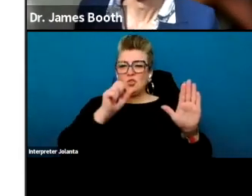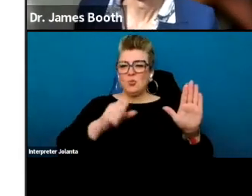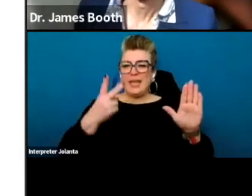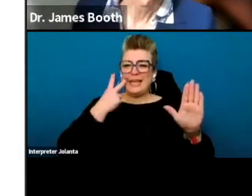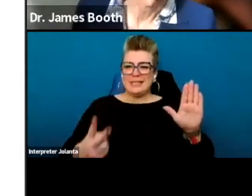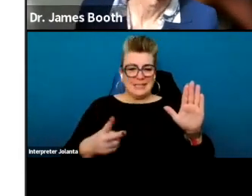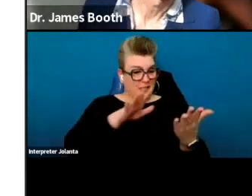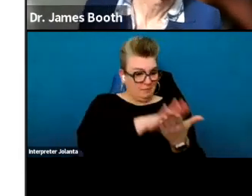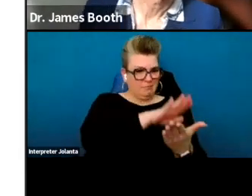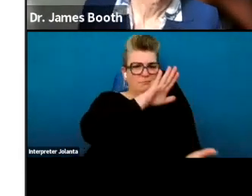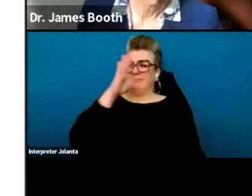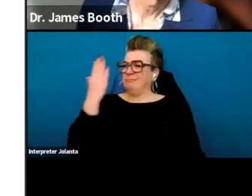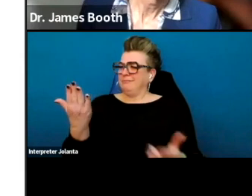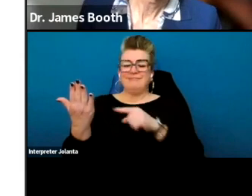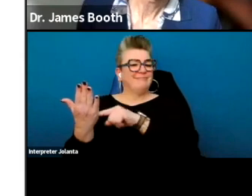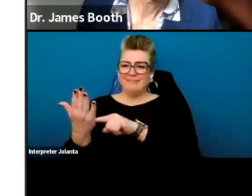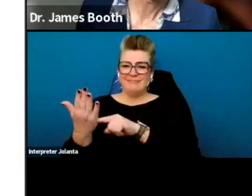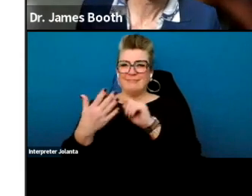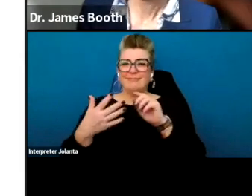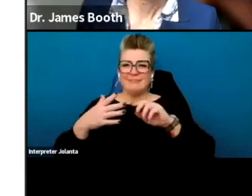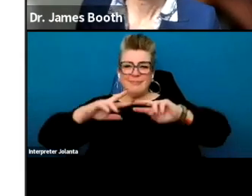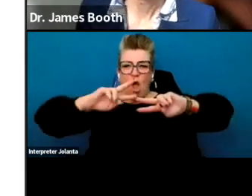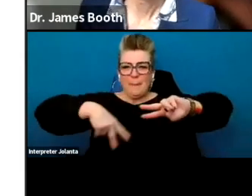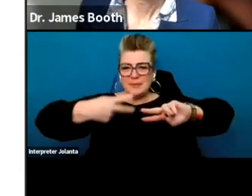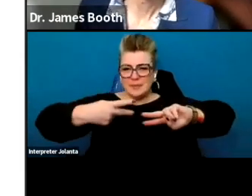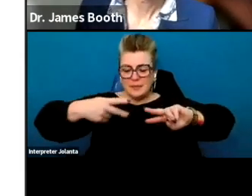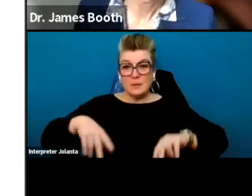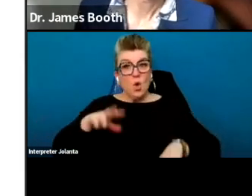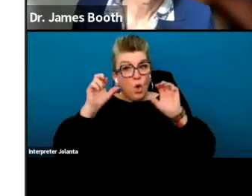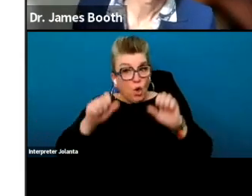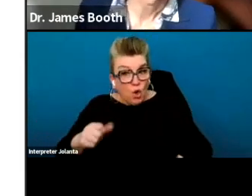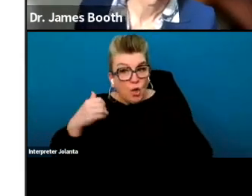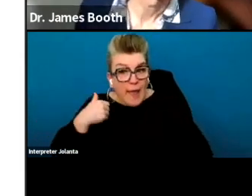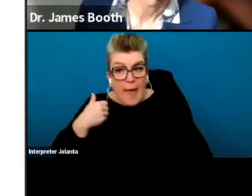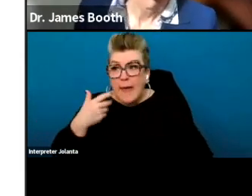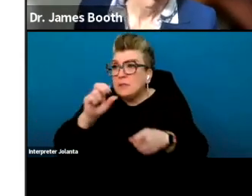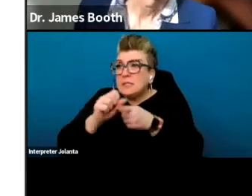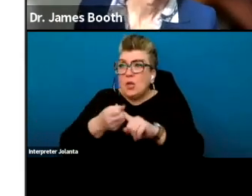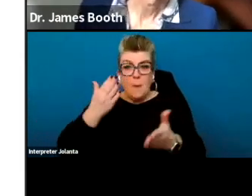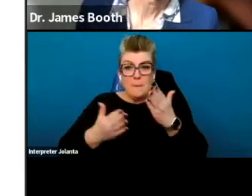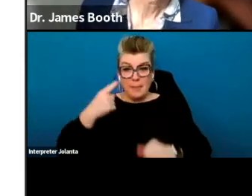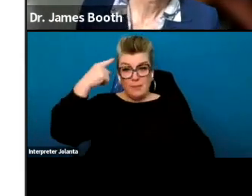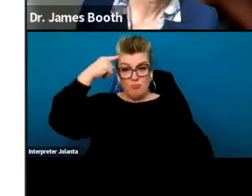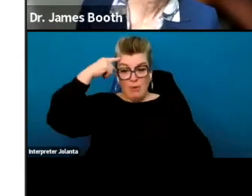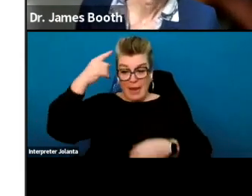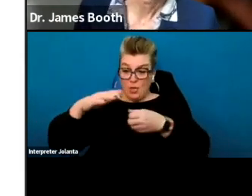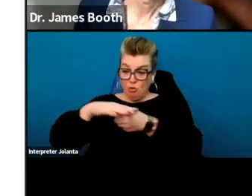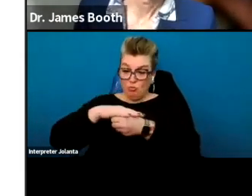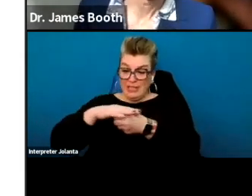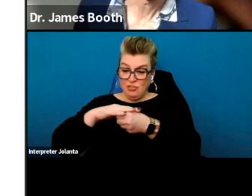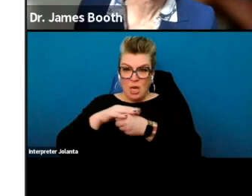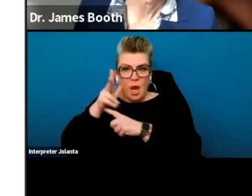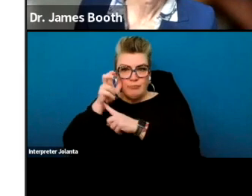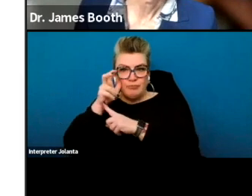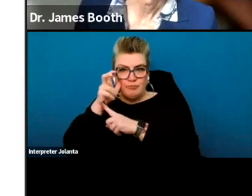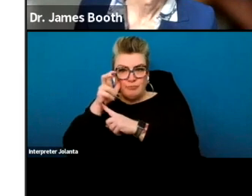evidence for specialization. You could have a scenario where a brain region is sensitive to both. So it may be that both